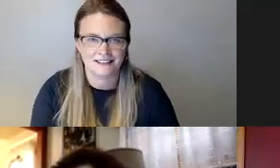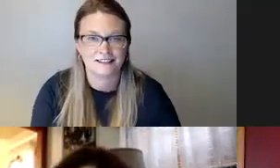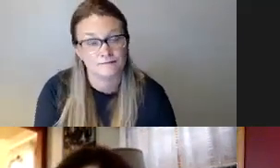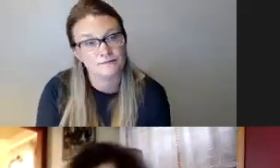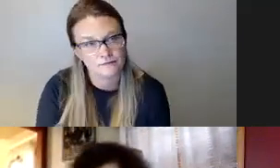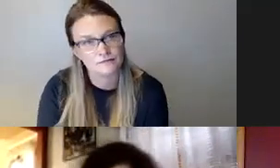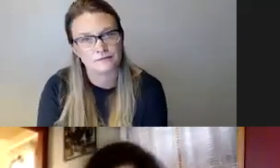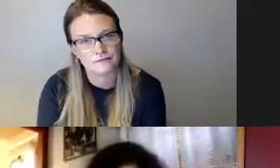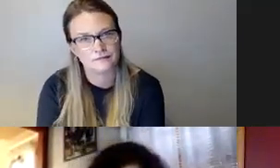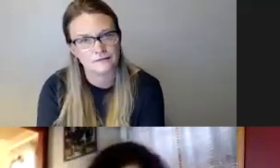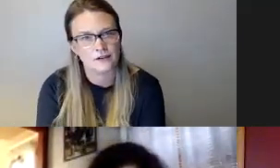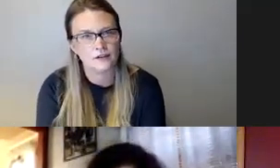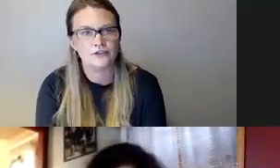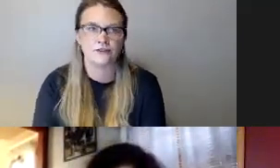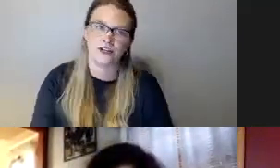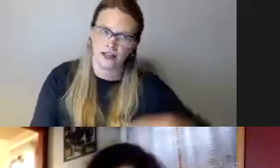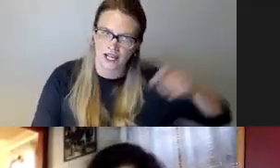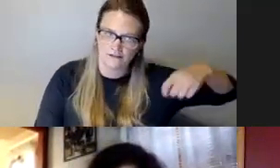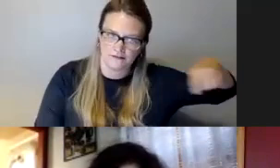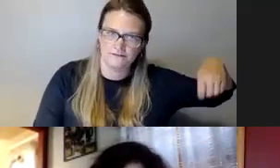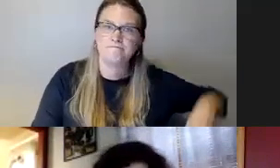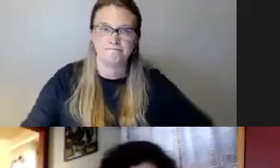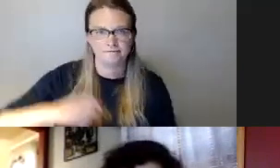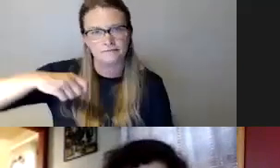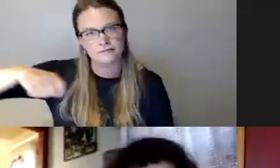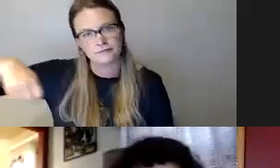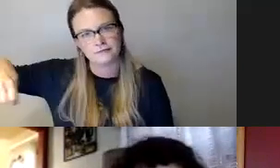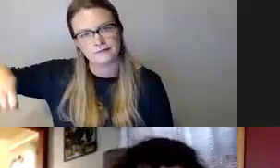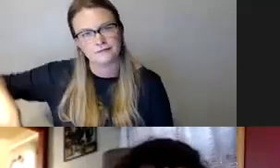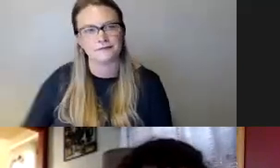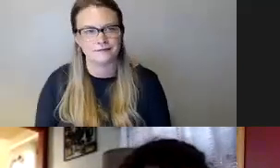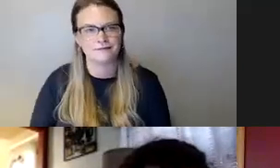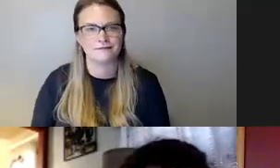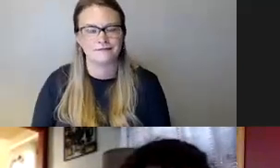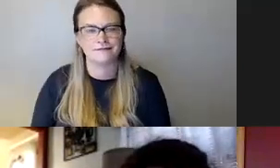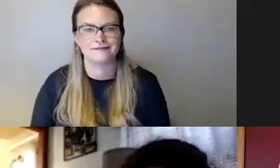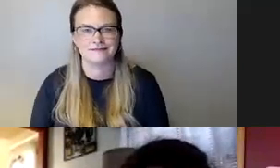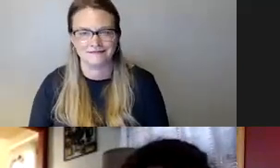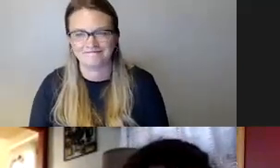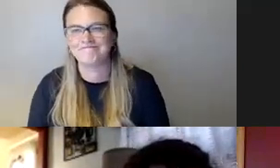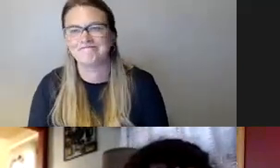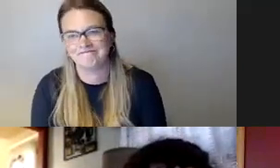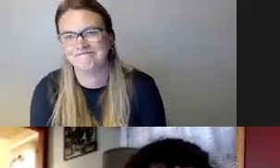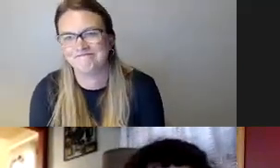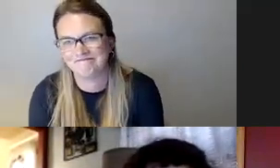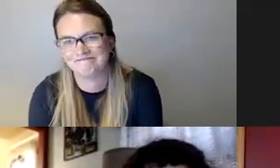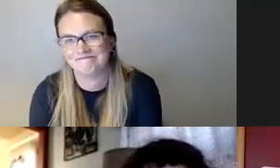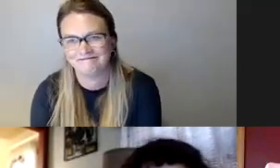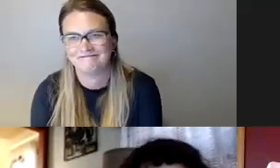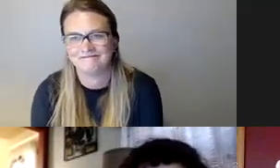it's your dominant hand. That's what it is for most people. But I'm the opposite. I write with my left hand, but I sign with my right hand. So it's whatever is